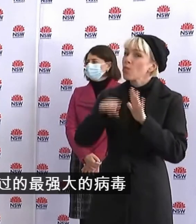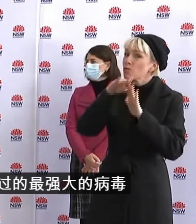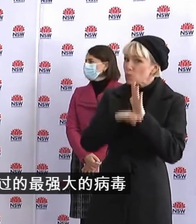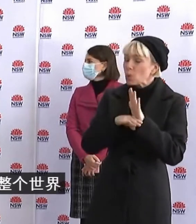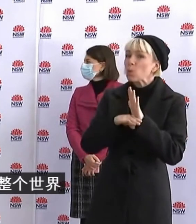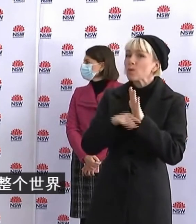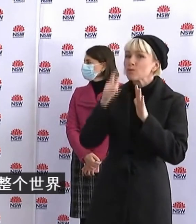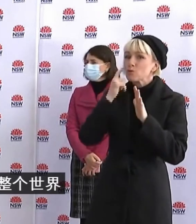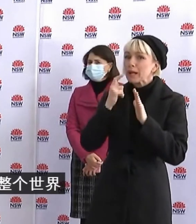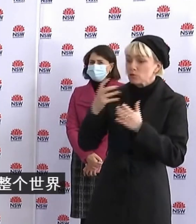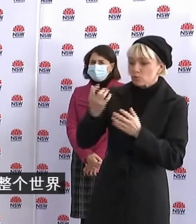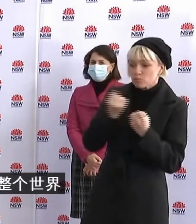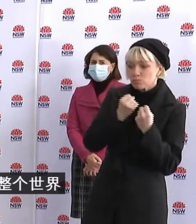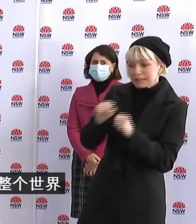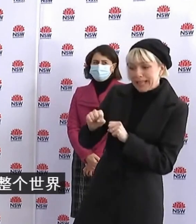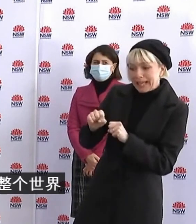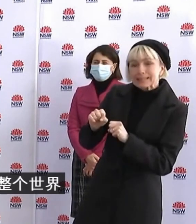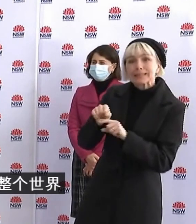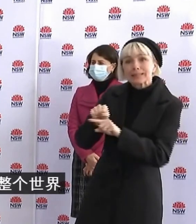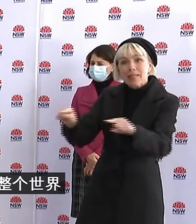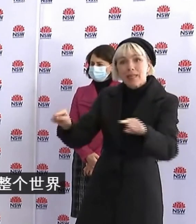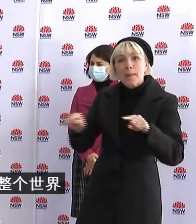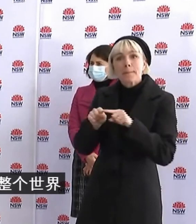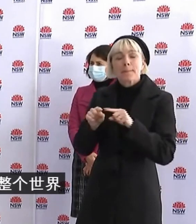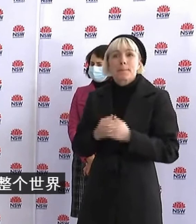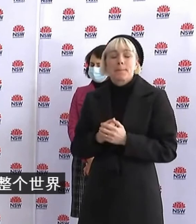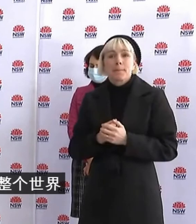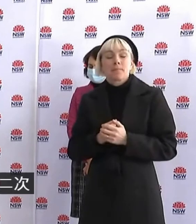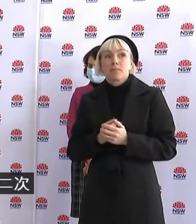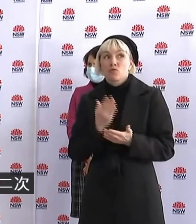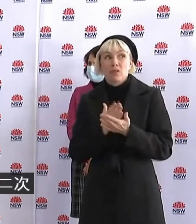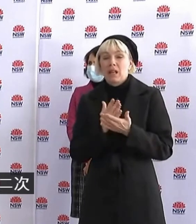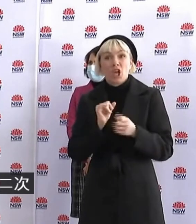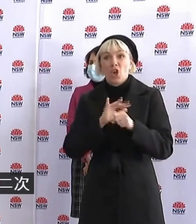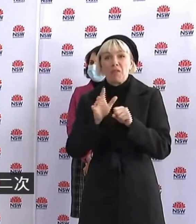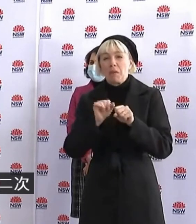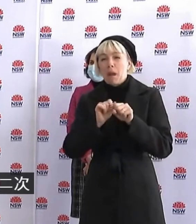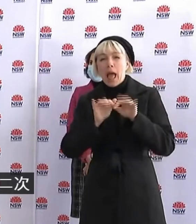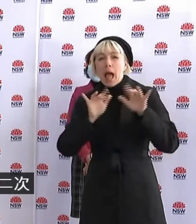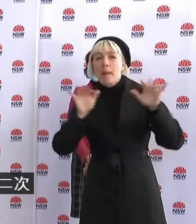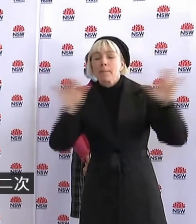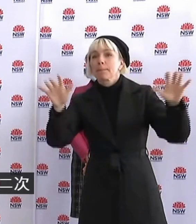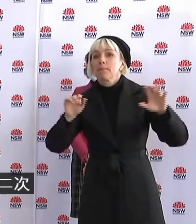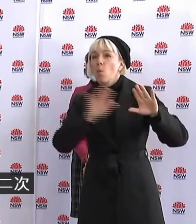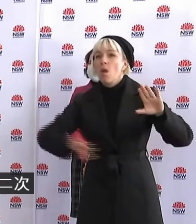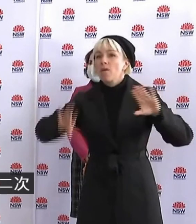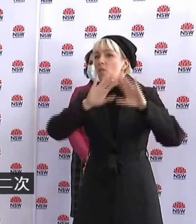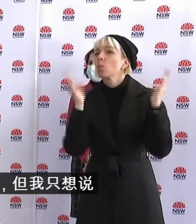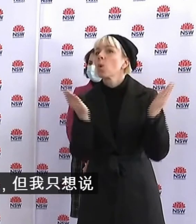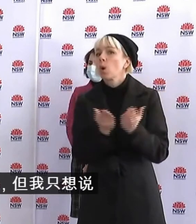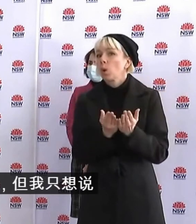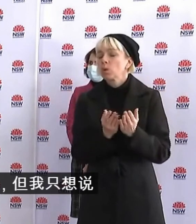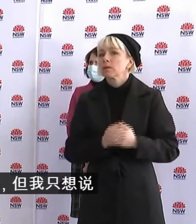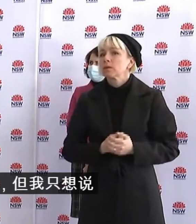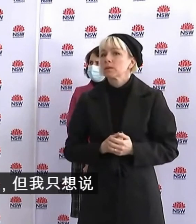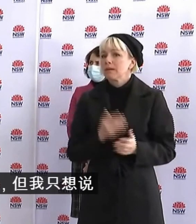on Earth. It's a shocker. It's managed to take control of the whole world, and that's only the second time in 100 years. So